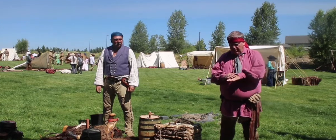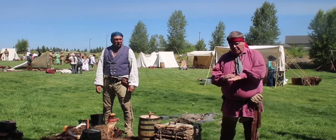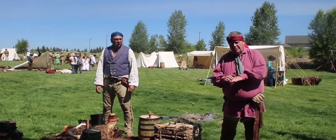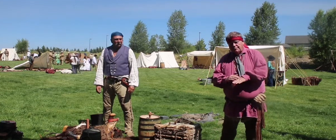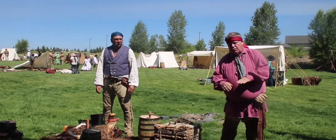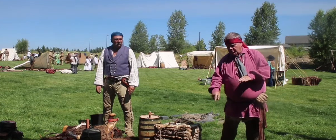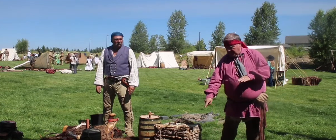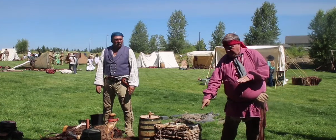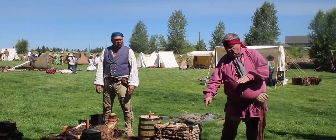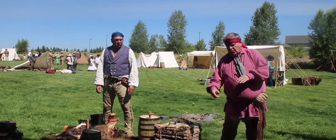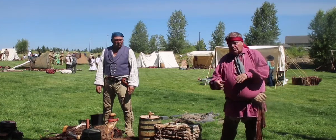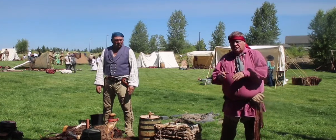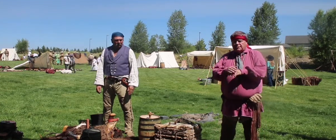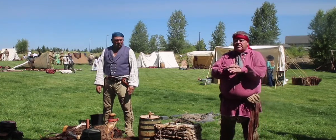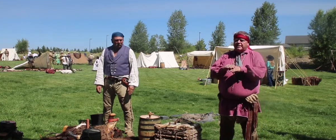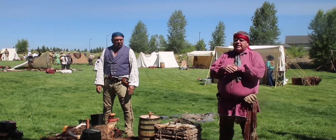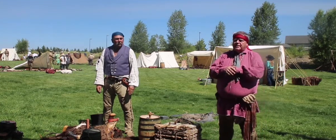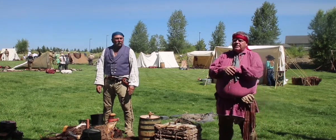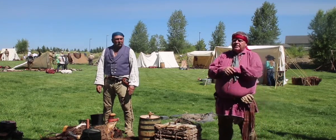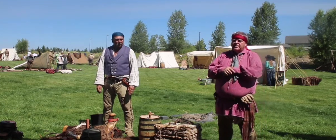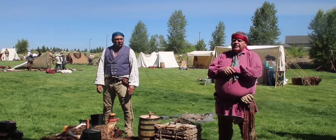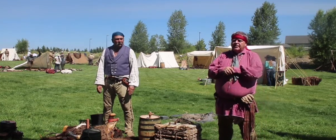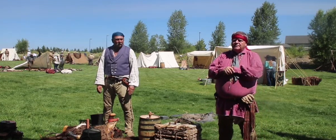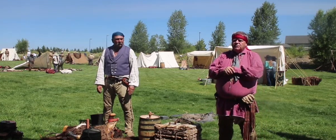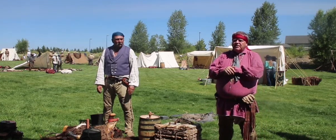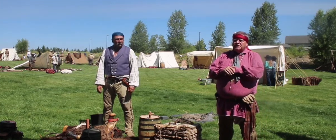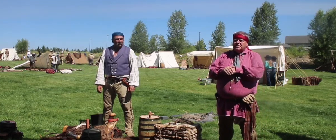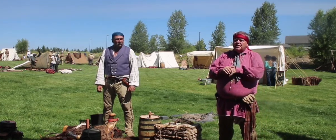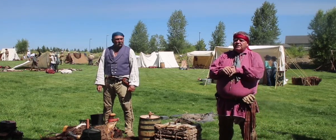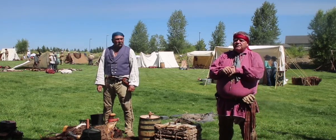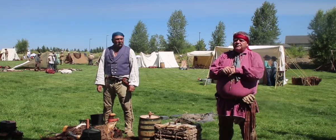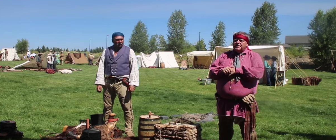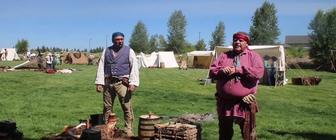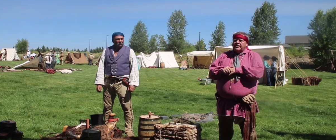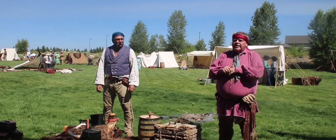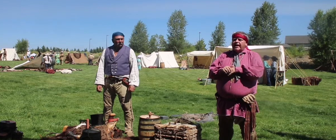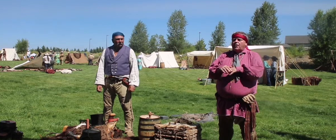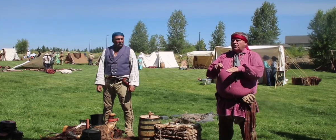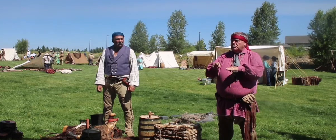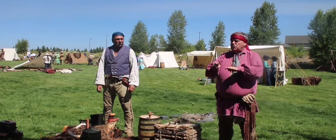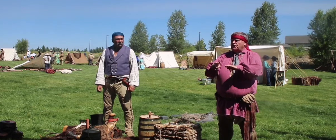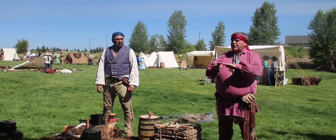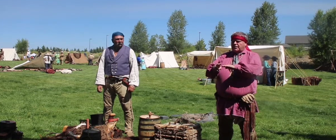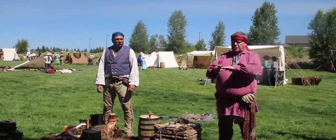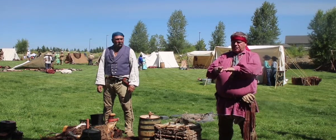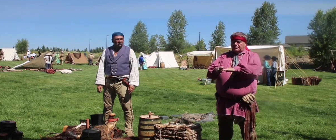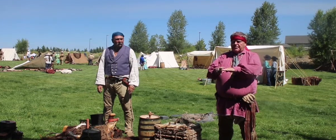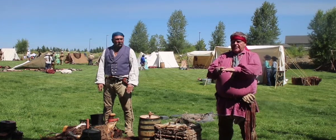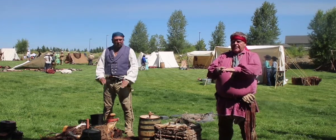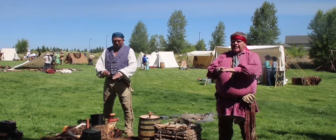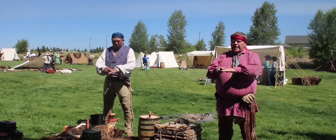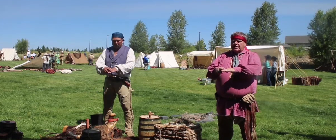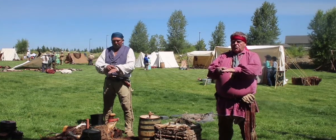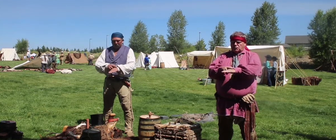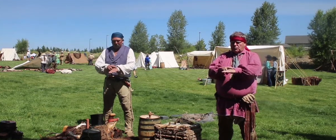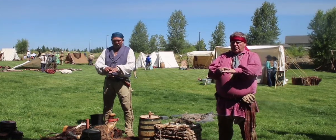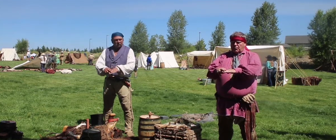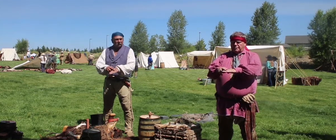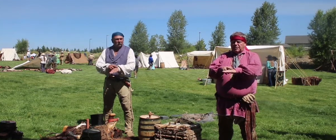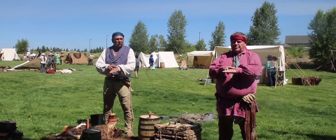it'd be pointed at buffalo robe or something like that. Okay? So that's the colors. Now, with the 2 fingers, and it rubs back